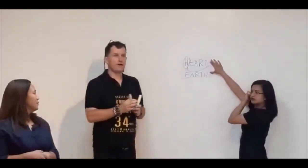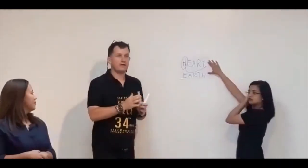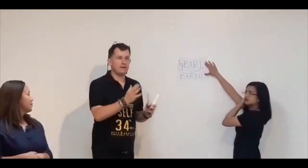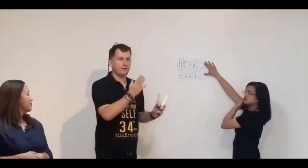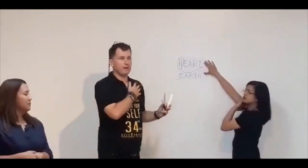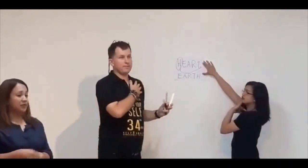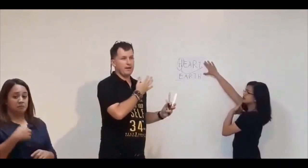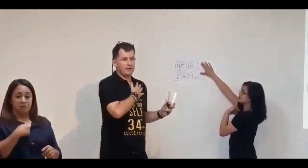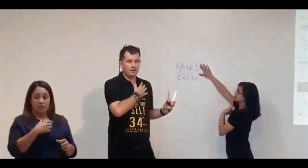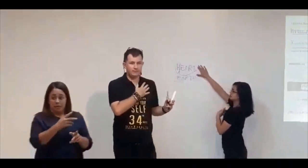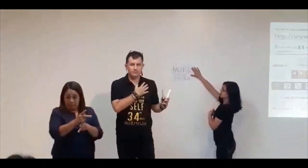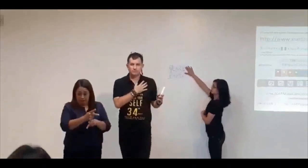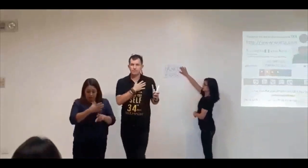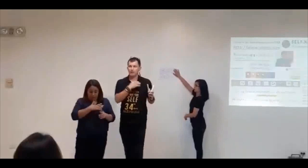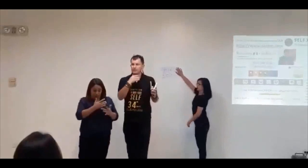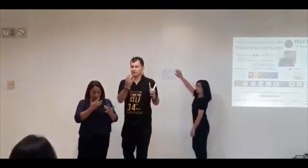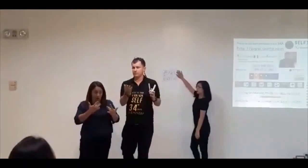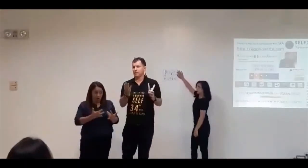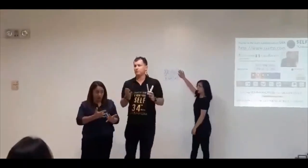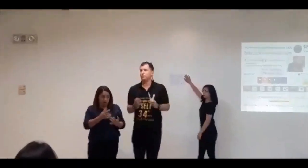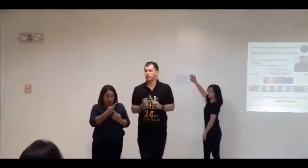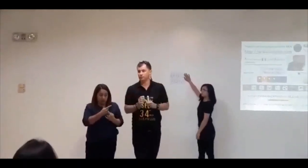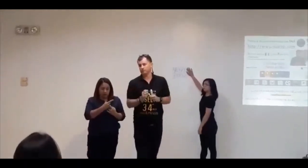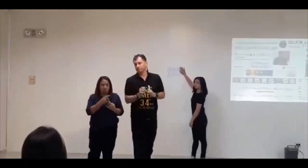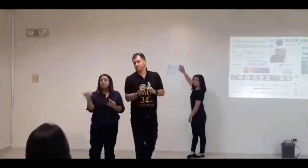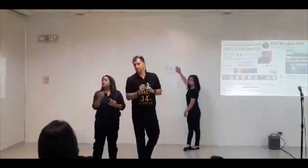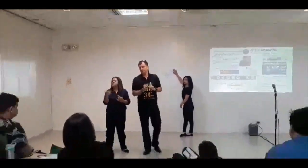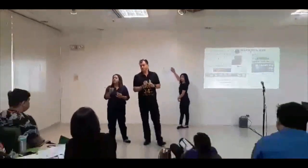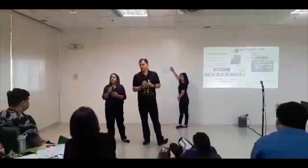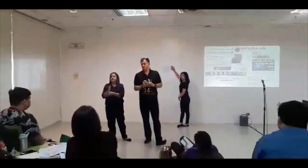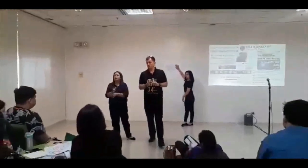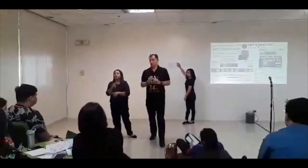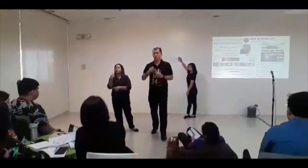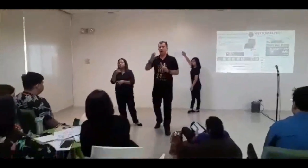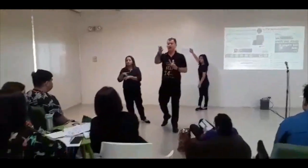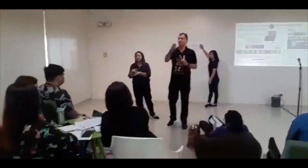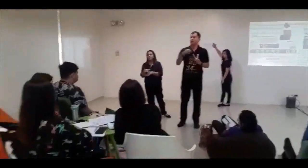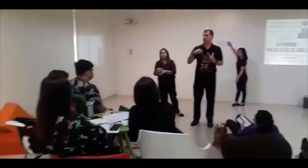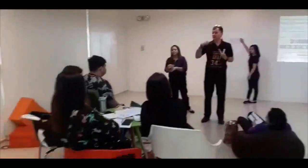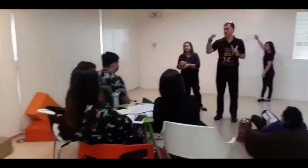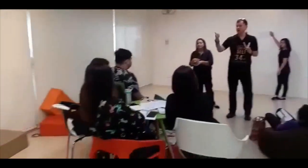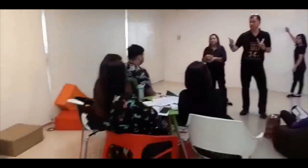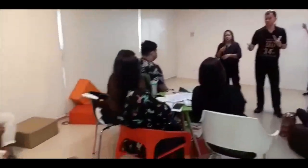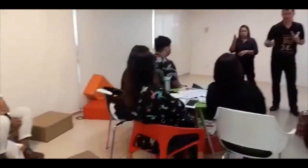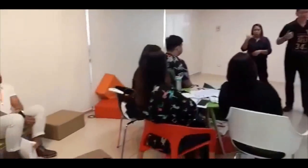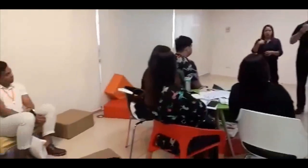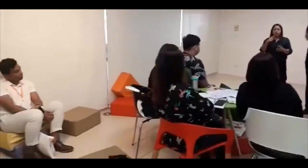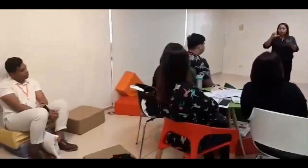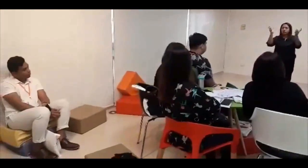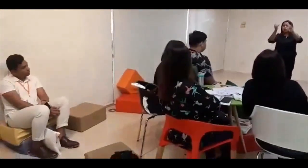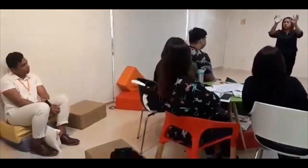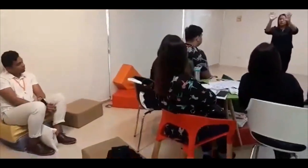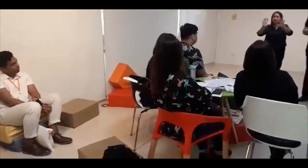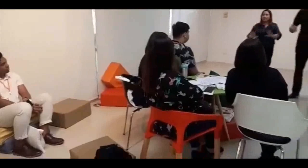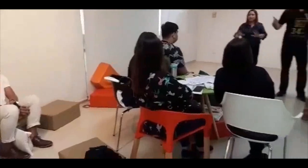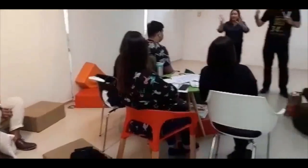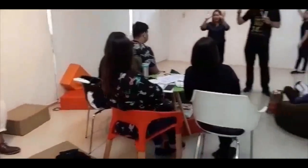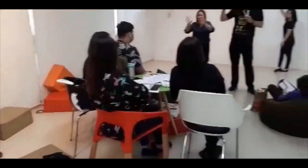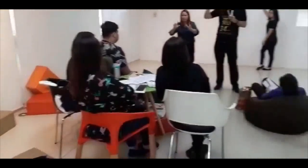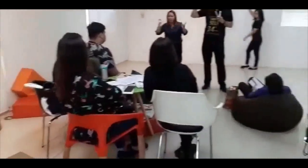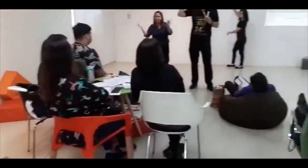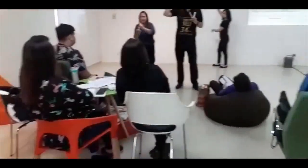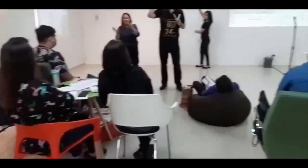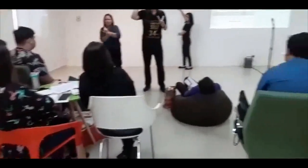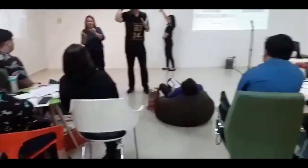If I care about my heart, I care about the hurt. Why we have climate change? Why we have